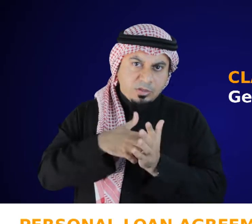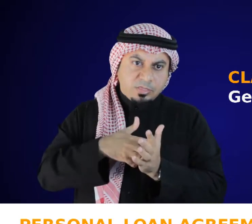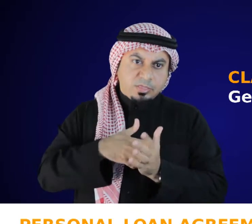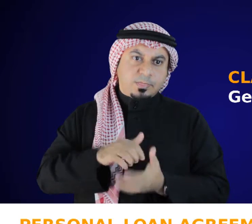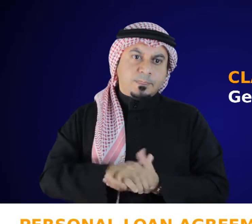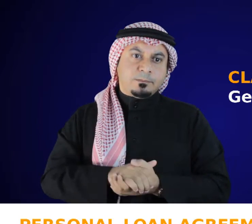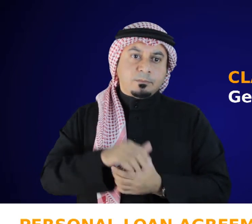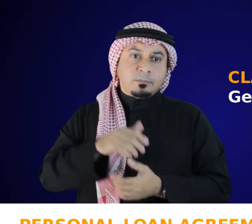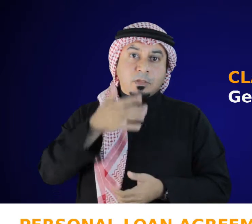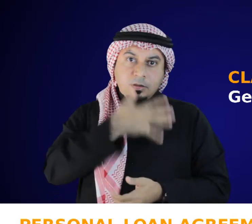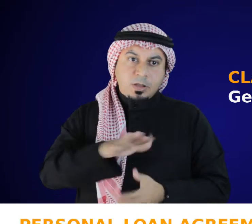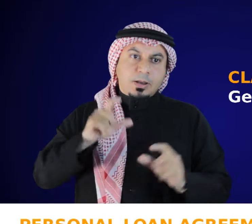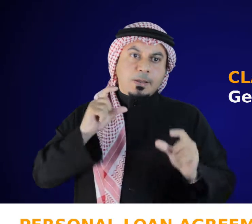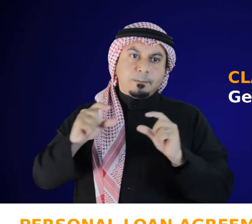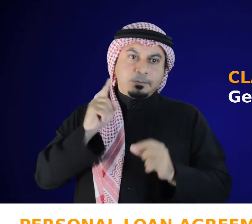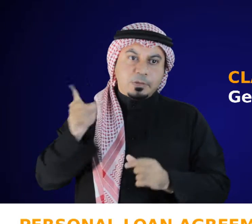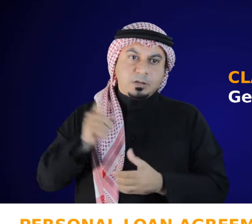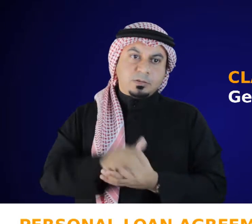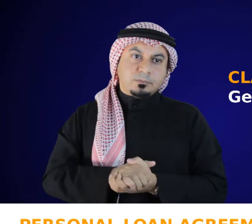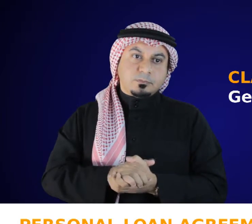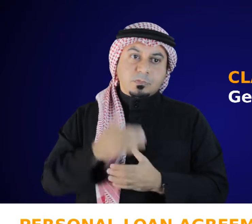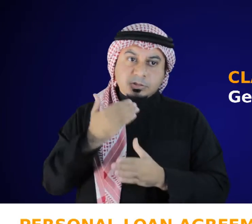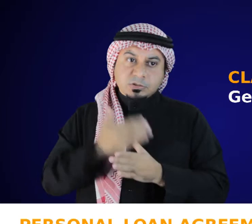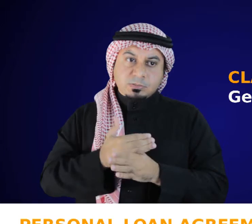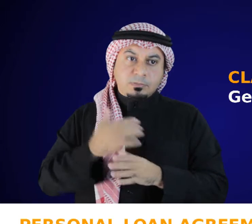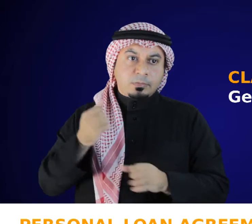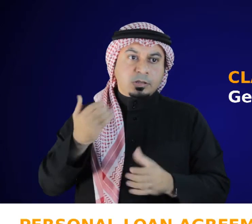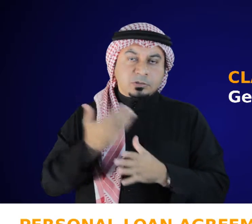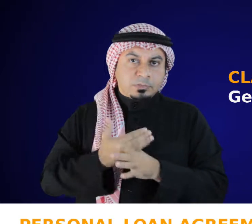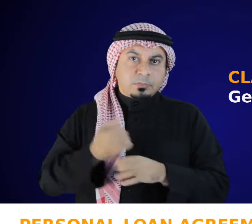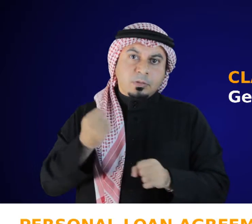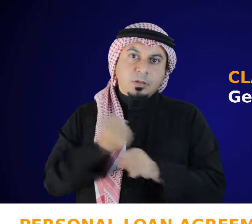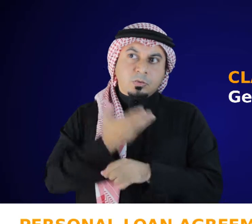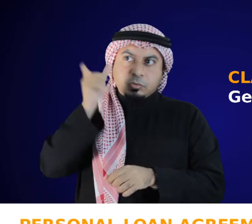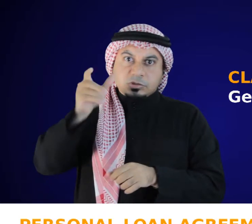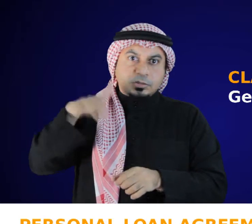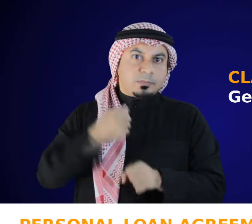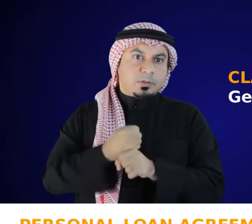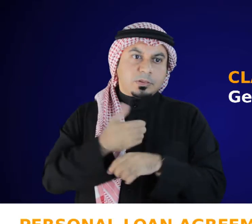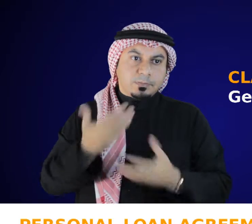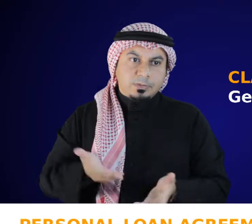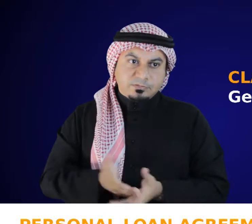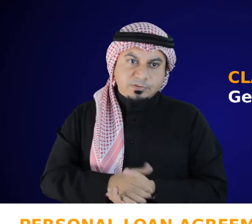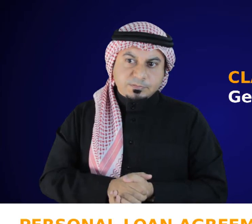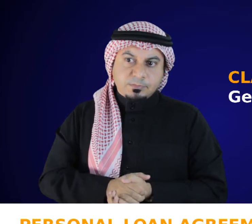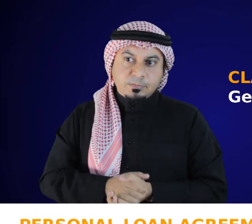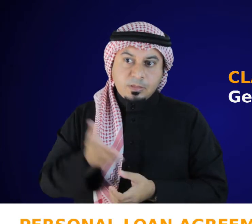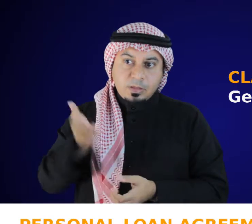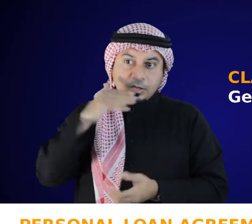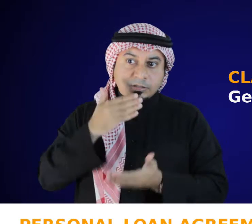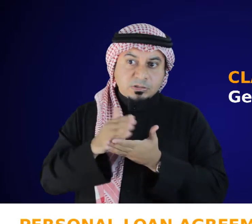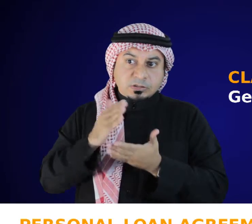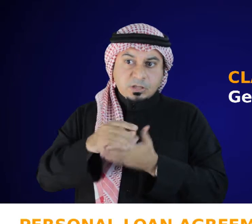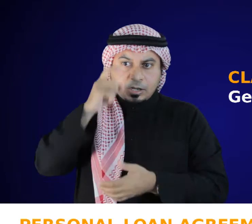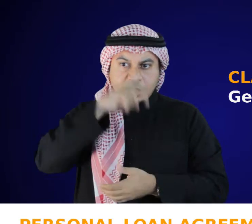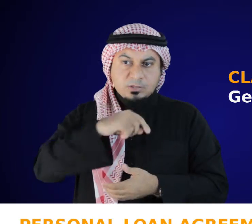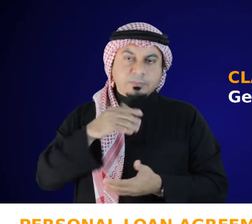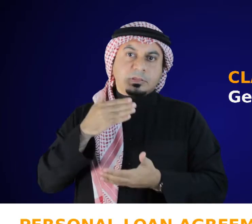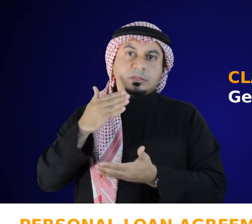of this loan shall become null and void, and the whole amount of the loan becomes payable with immediate effect after deducting